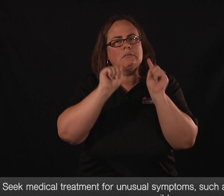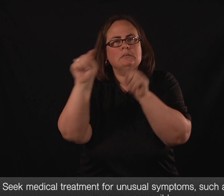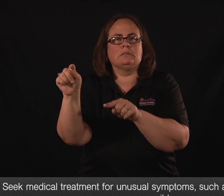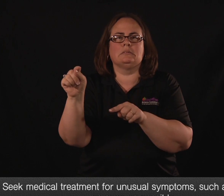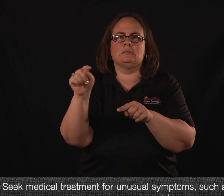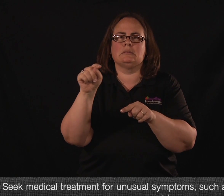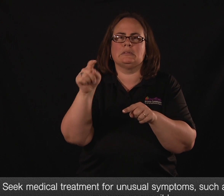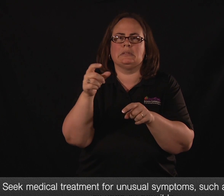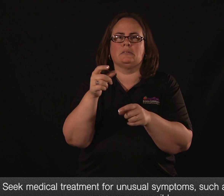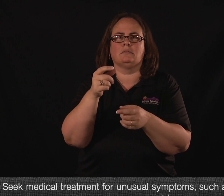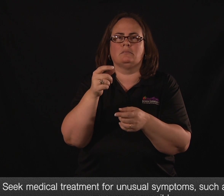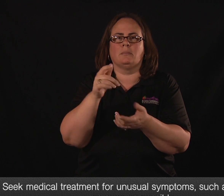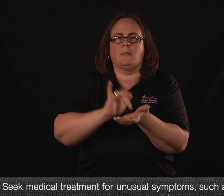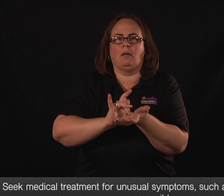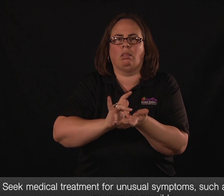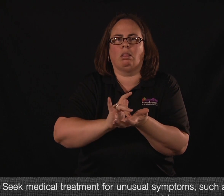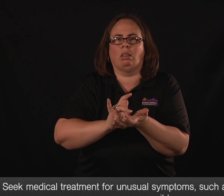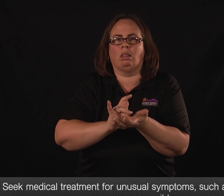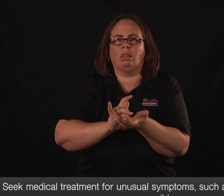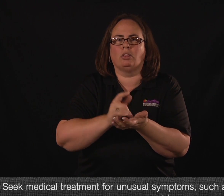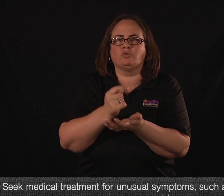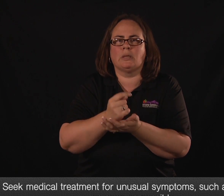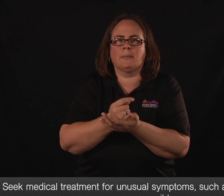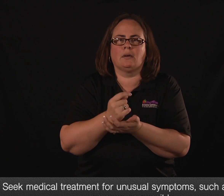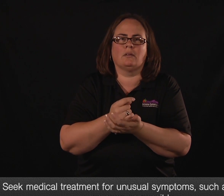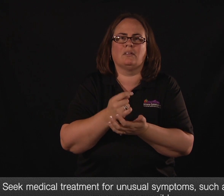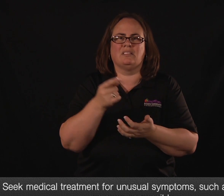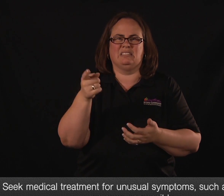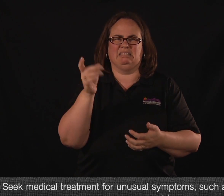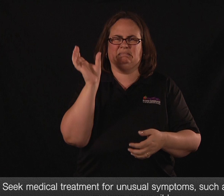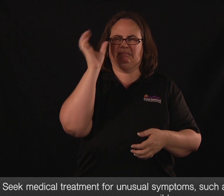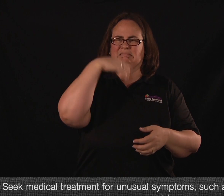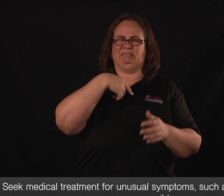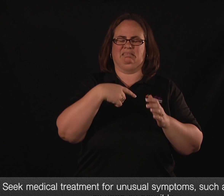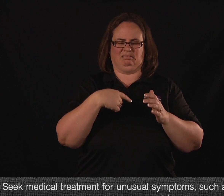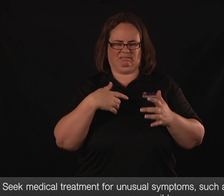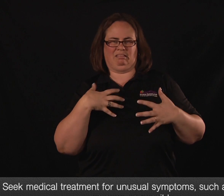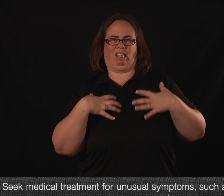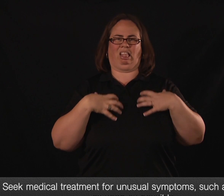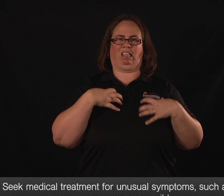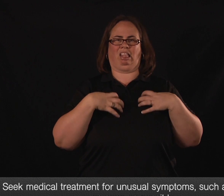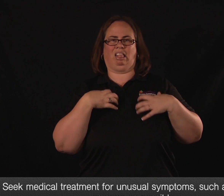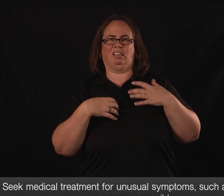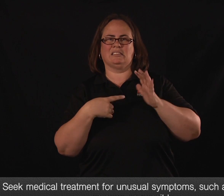Seek medical treatment for unusual symptoms, such as nausea, as soon as possible.